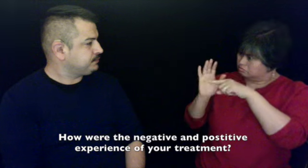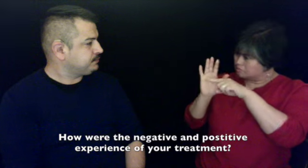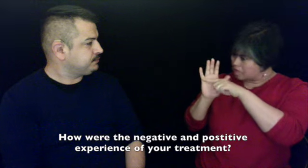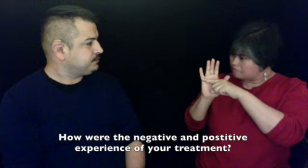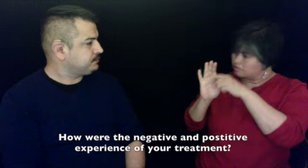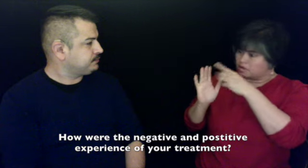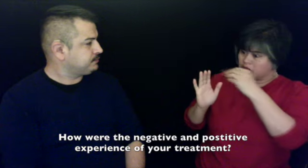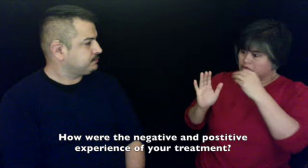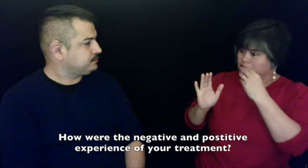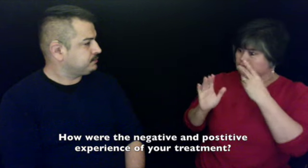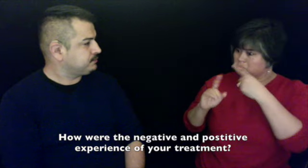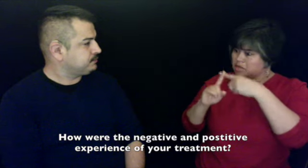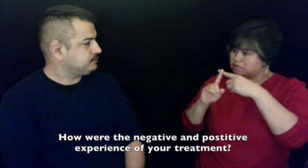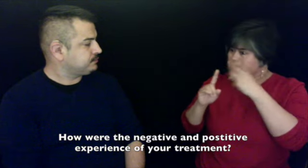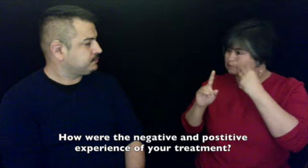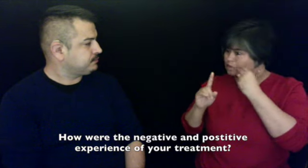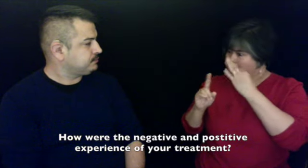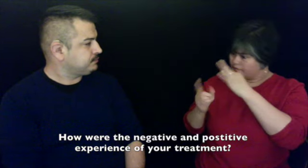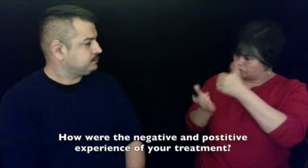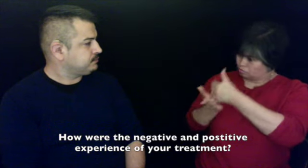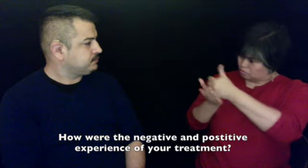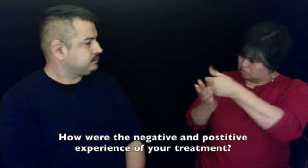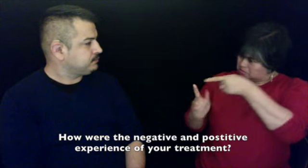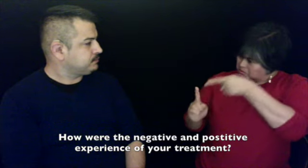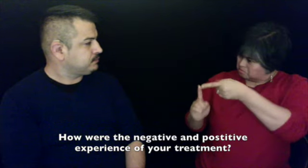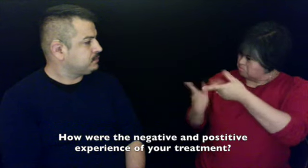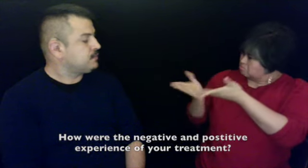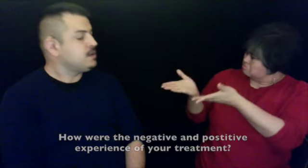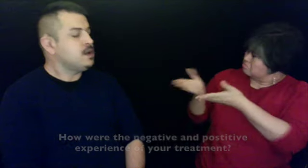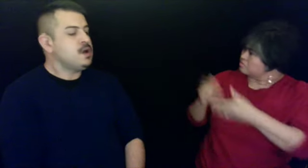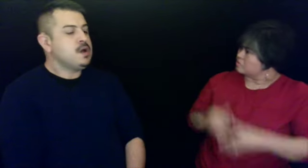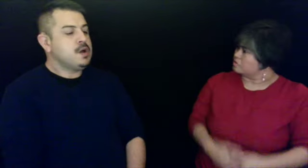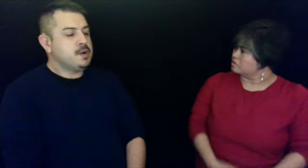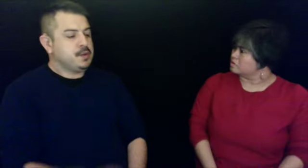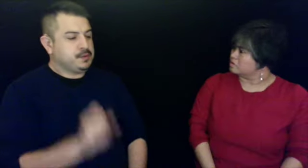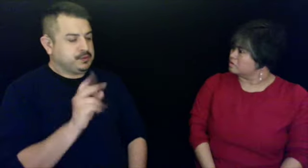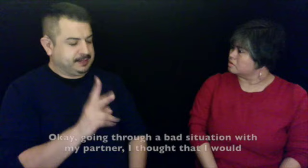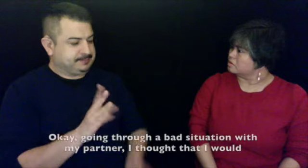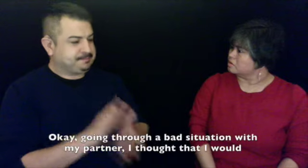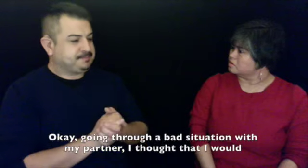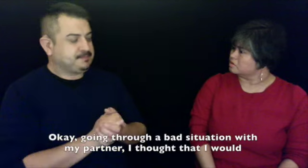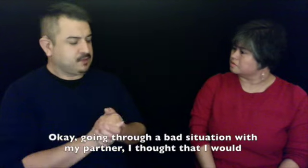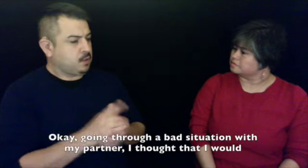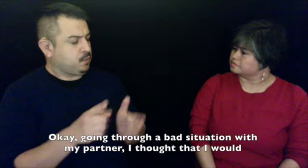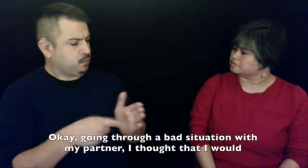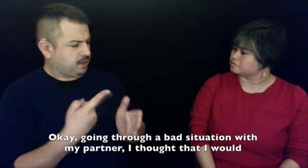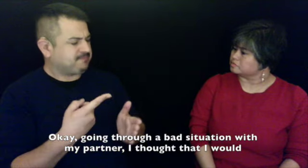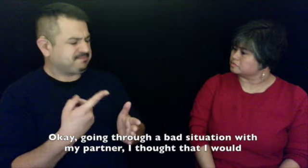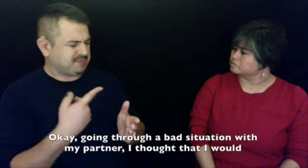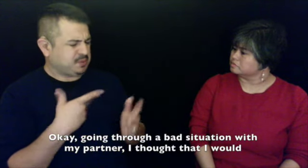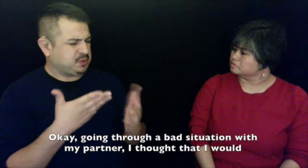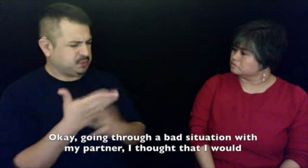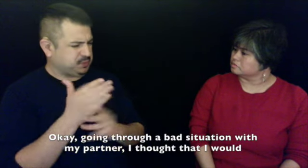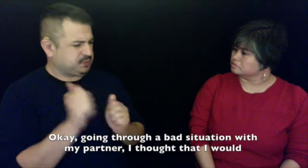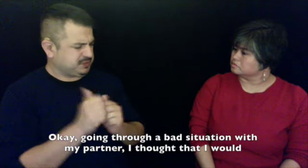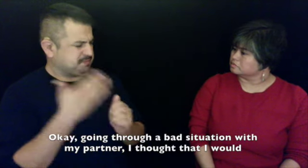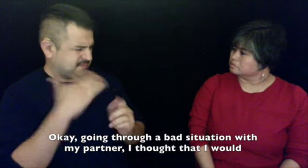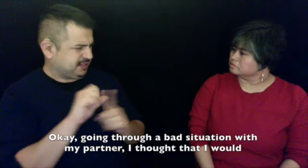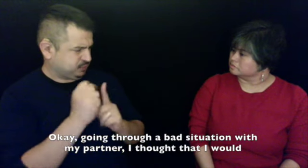How were these negative and positive experiences of your treatment? Okay, well, going through